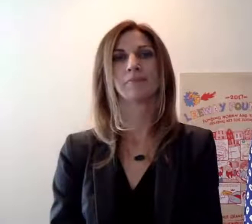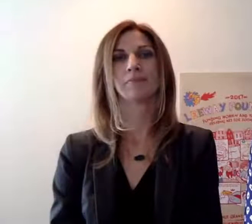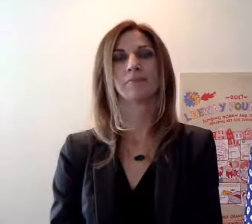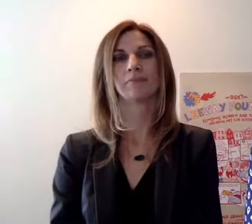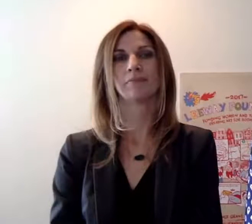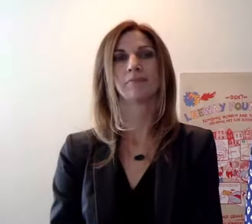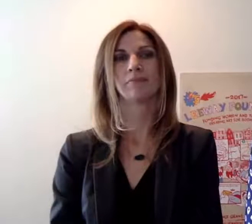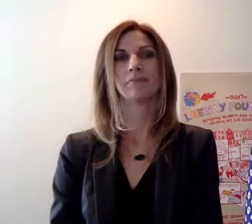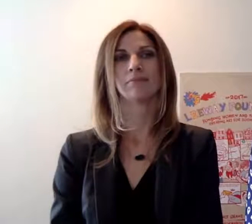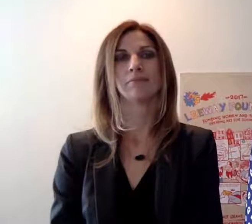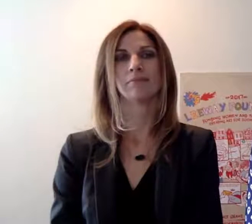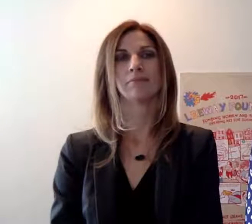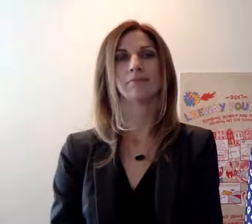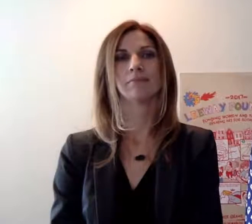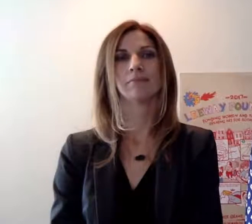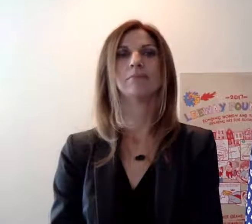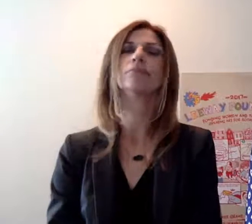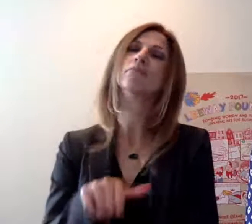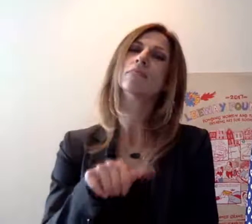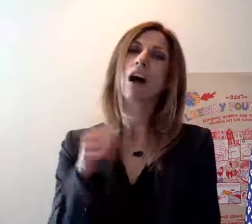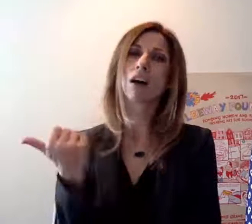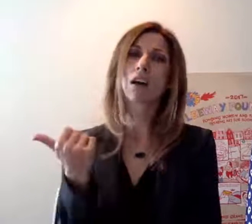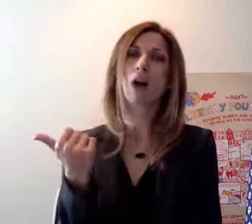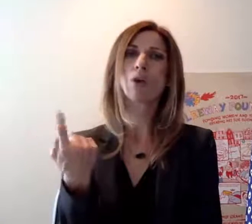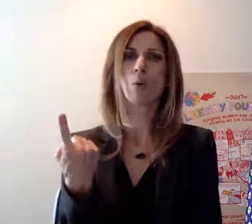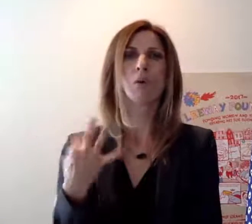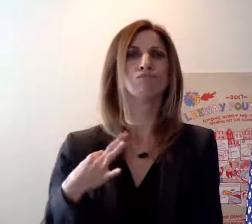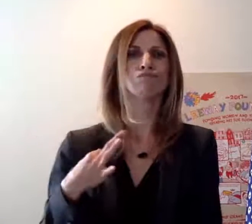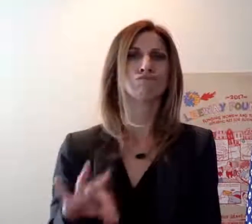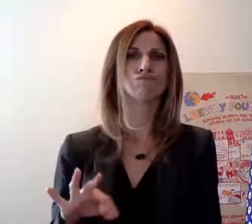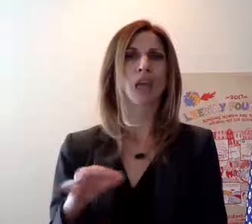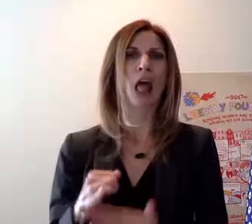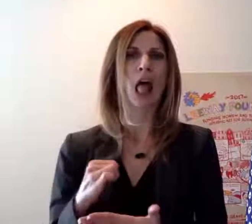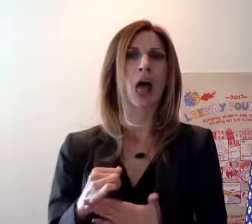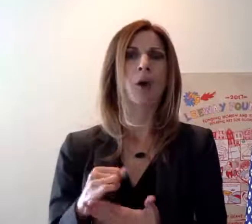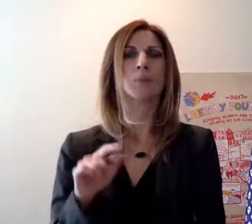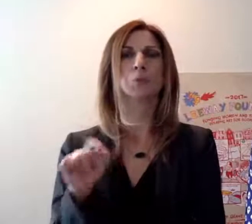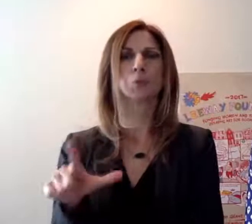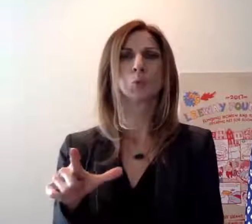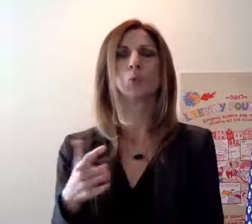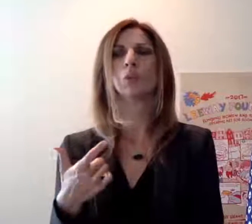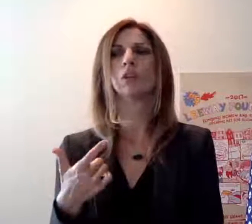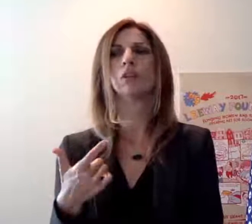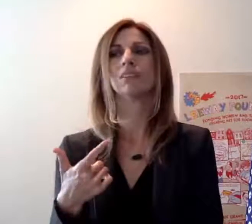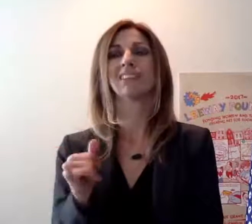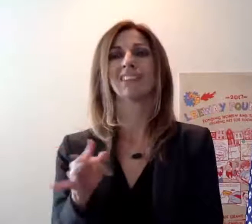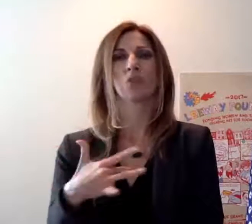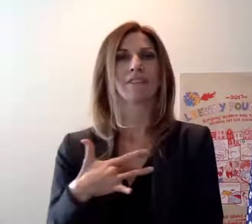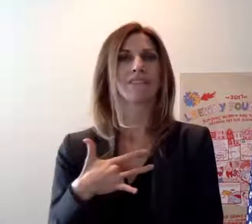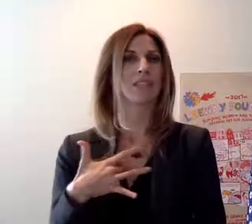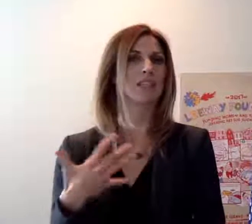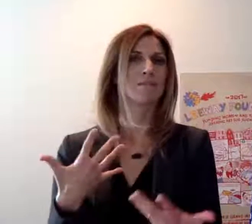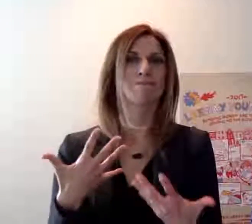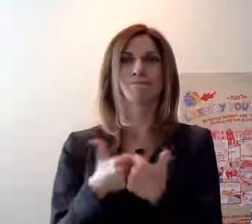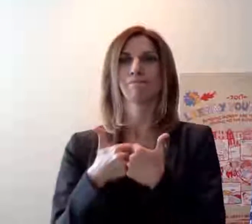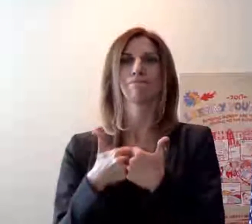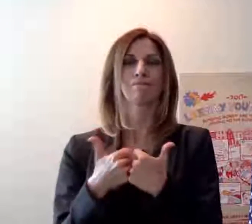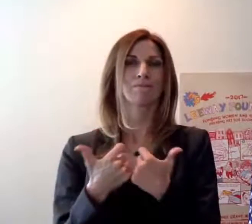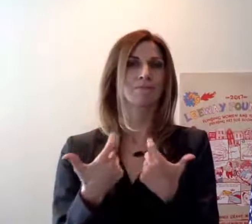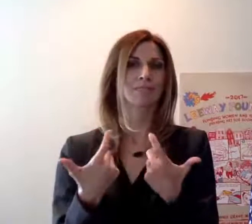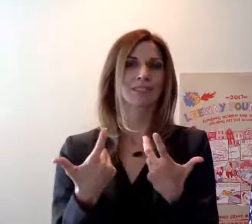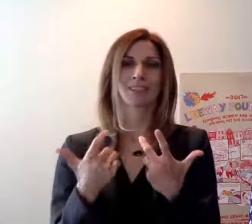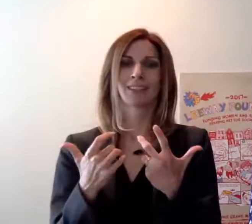Another tool that I think is helpful is that if you are feeling challenged by how to fit